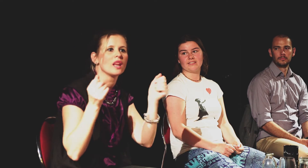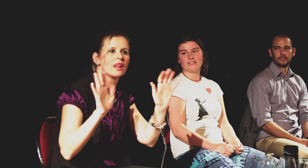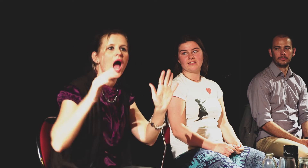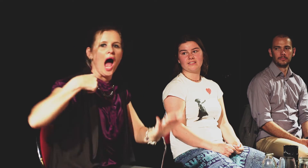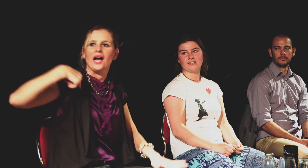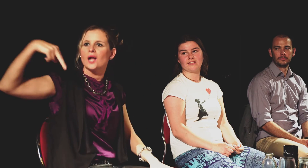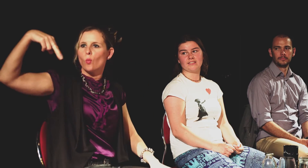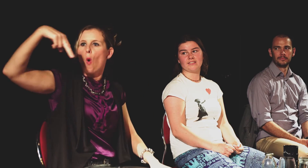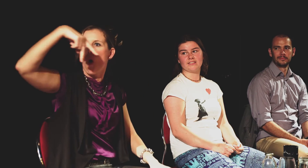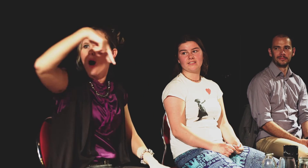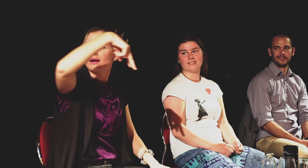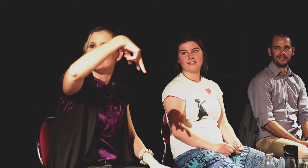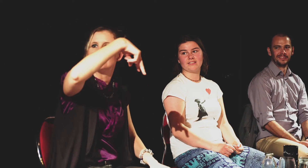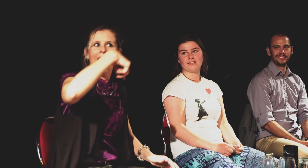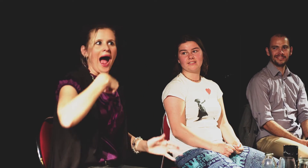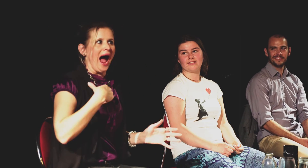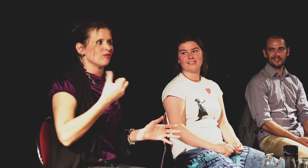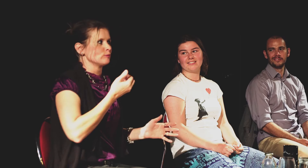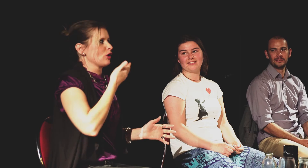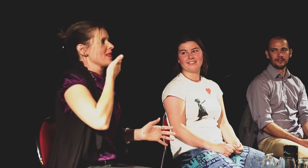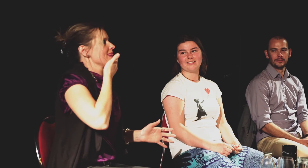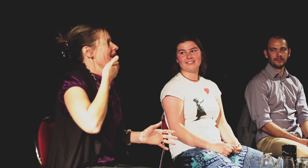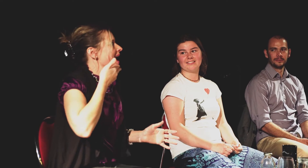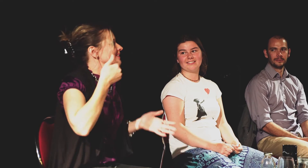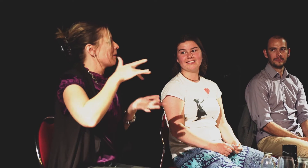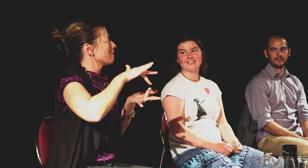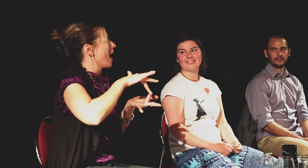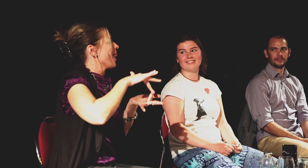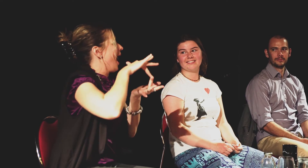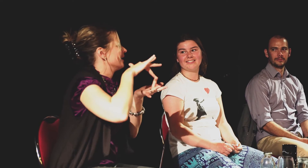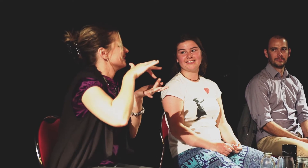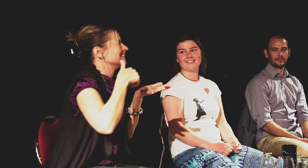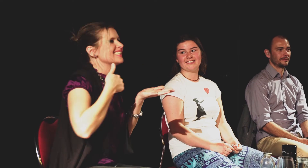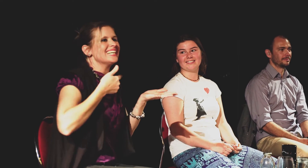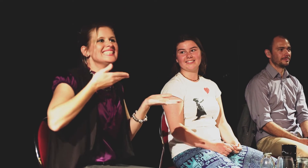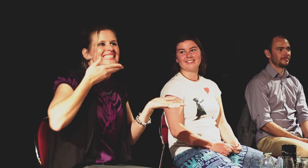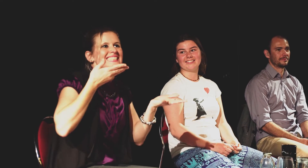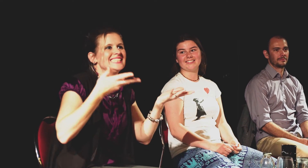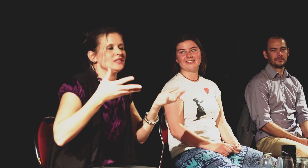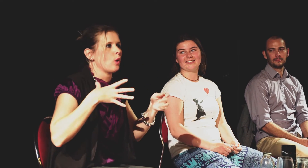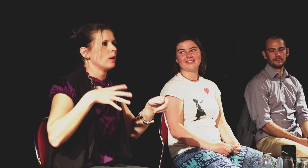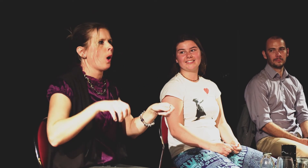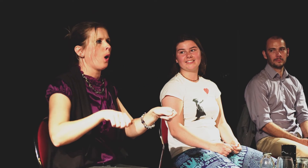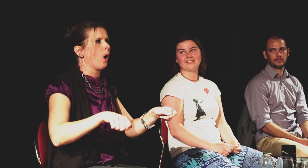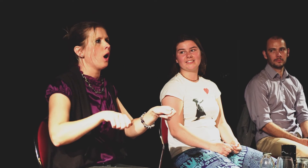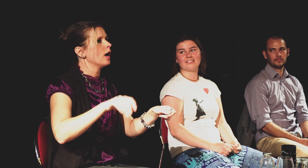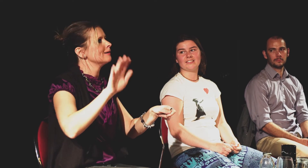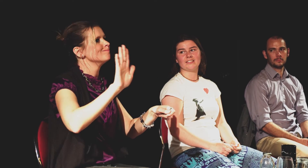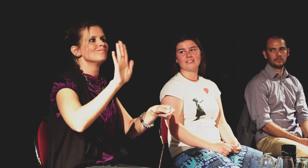My legs are not broken. I can walk. I had to be polite, however, and the woman